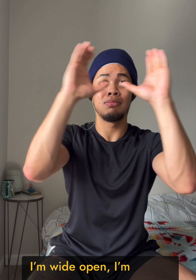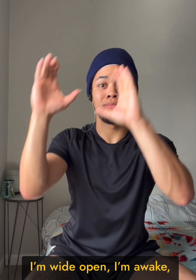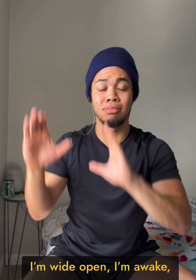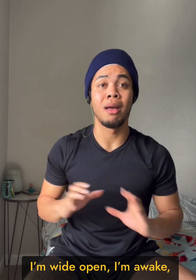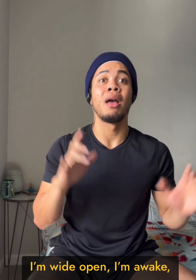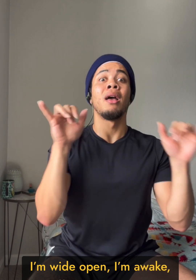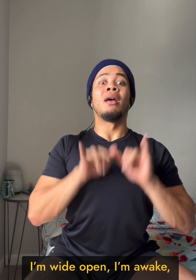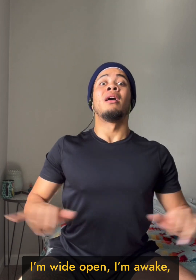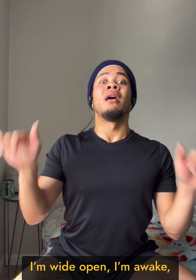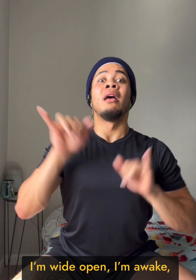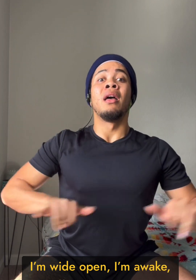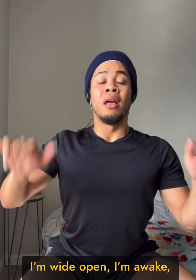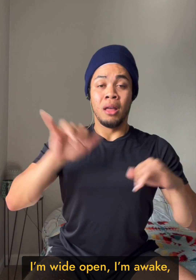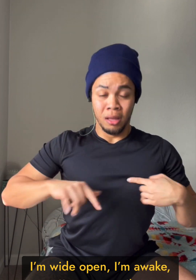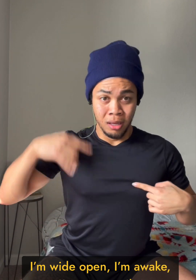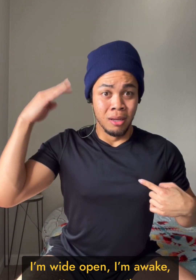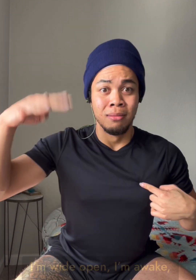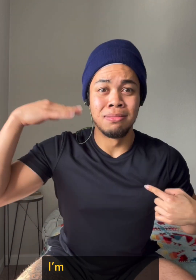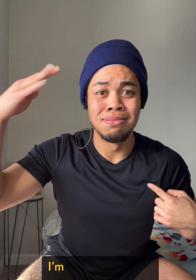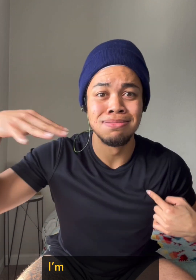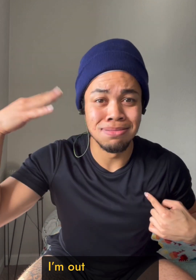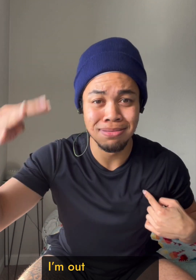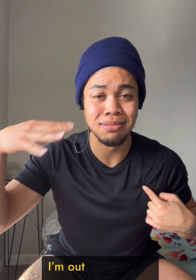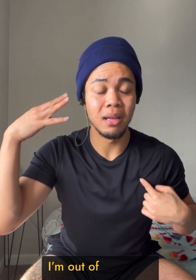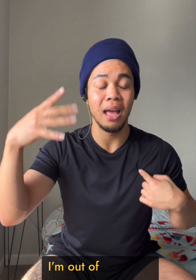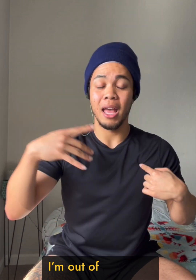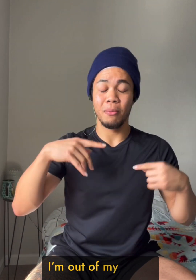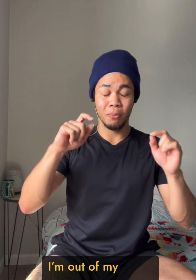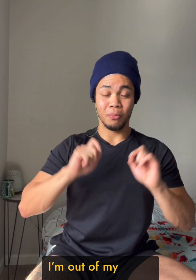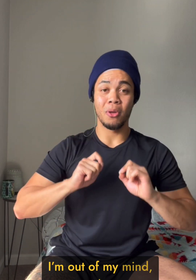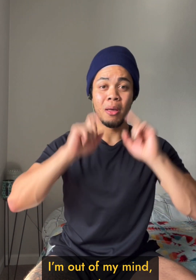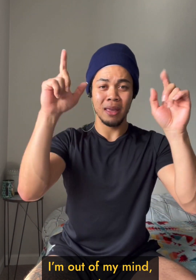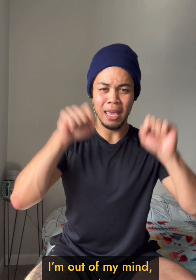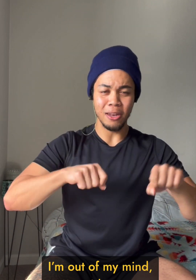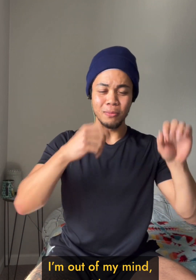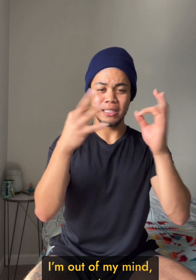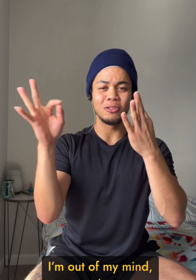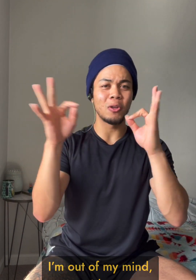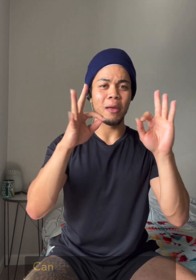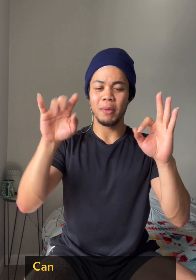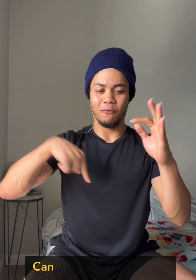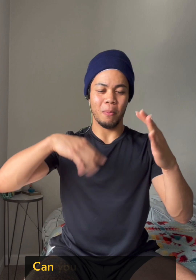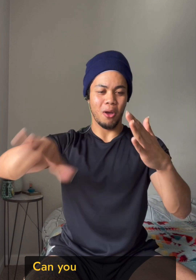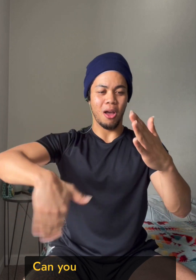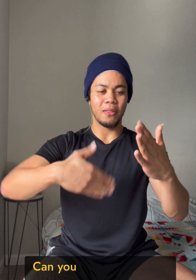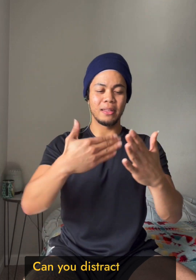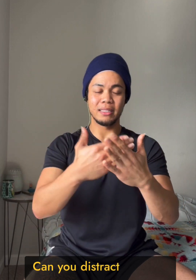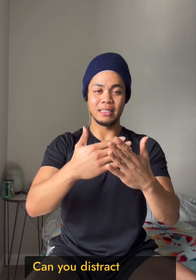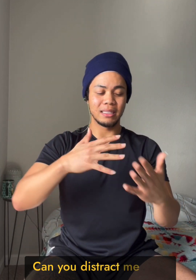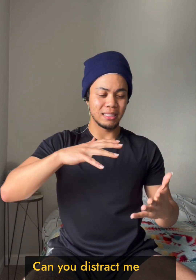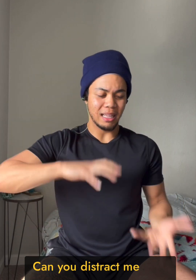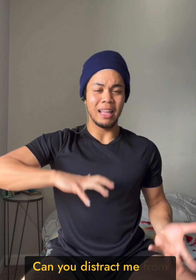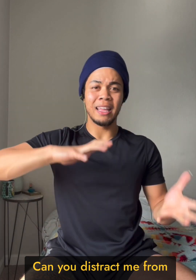autopilot I'm out of my mind And I'm wide open Can you distract me from all the disaster?